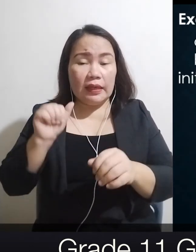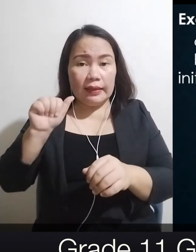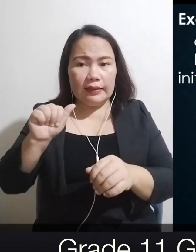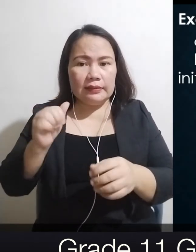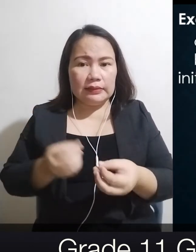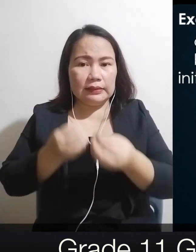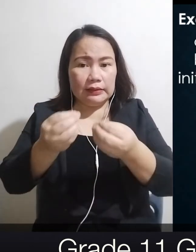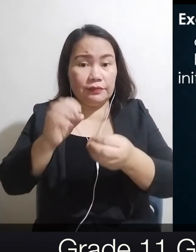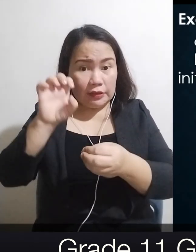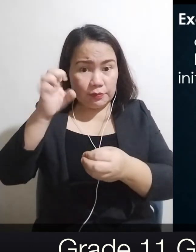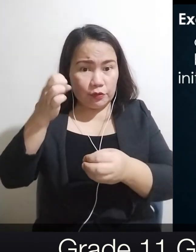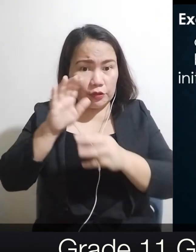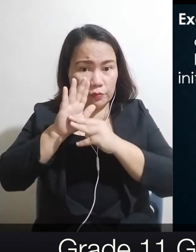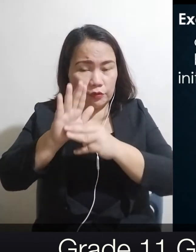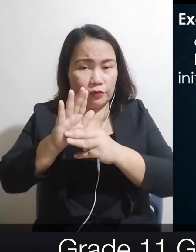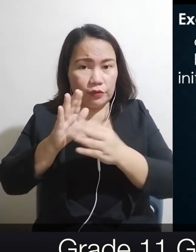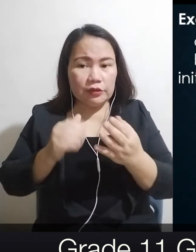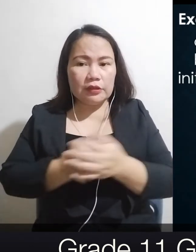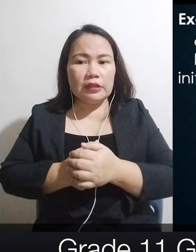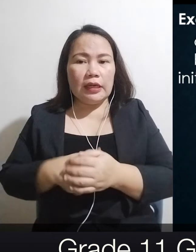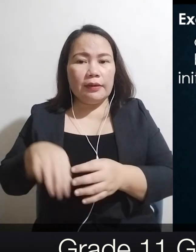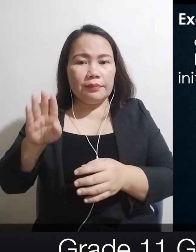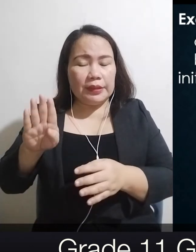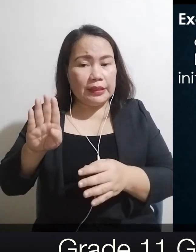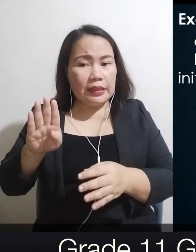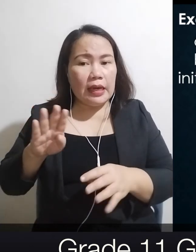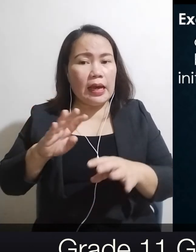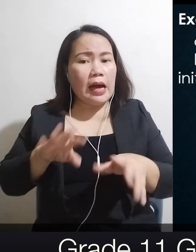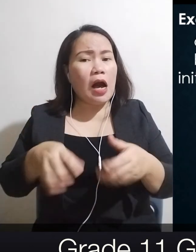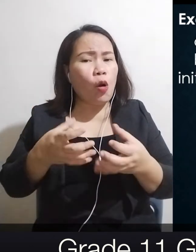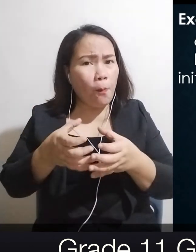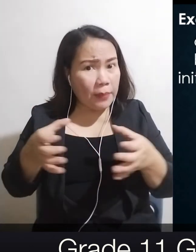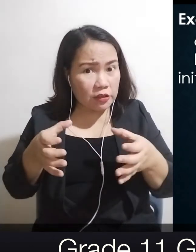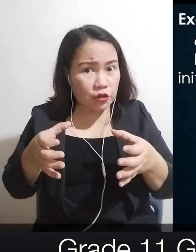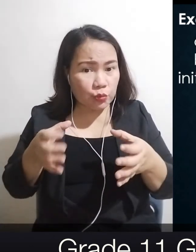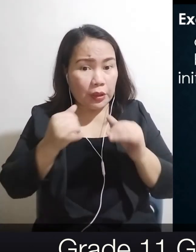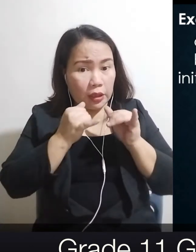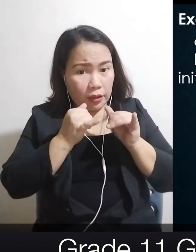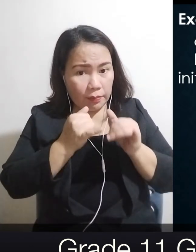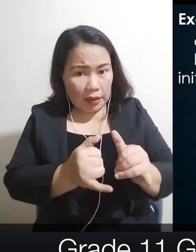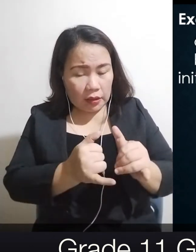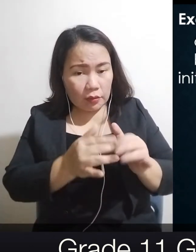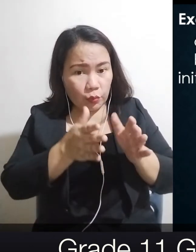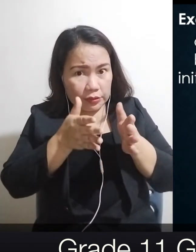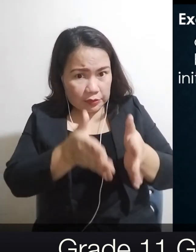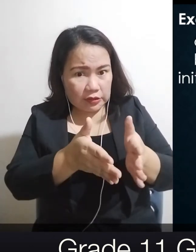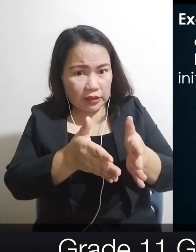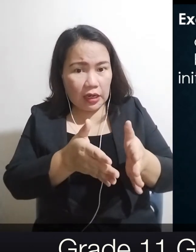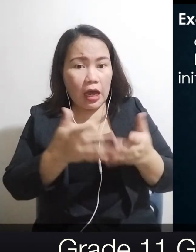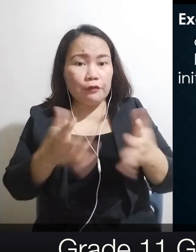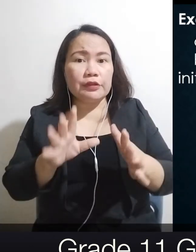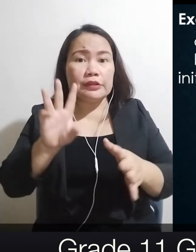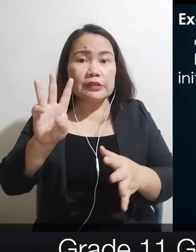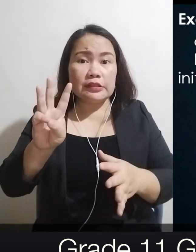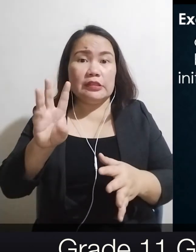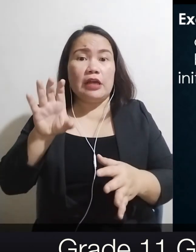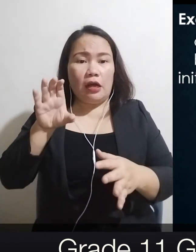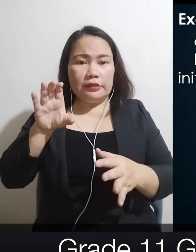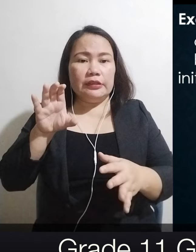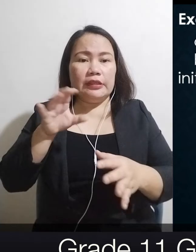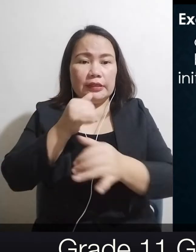an exponential model for the situation. How much will remain after 600 years if the initial amount